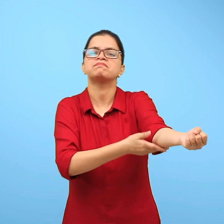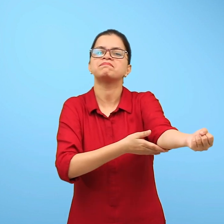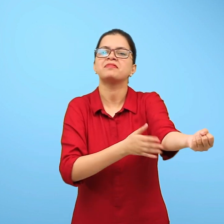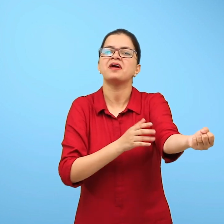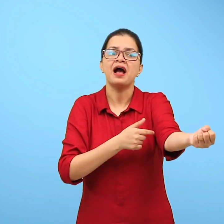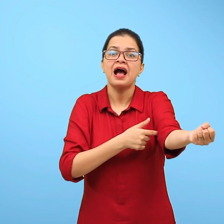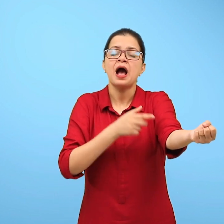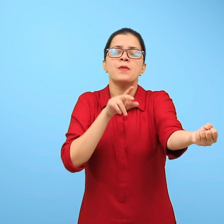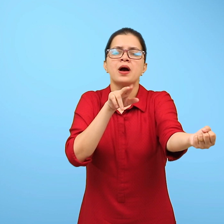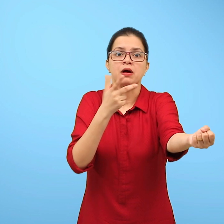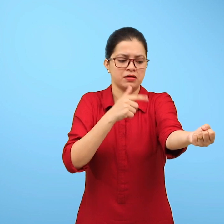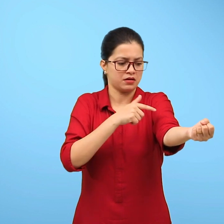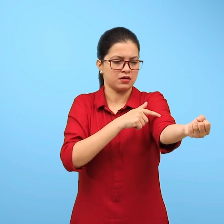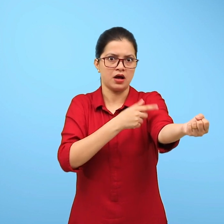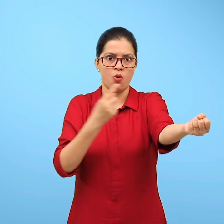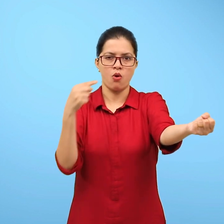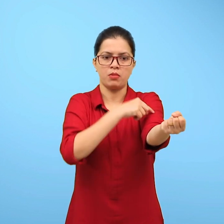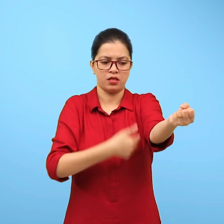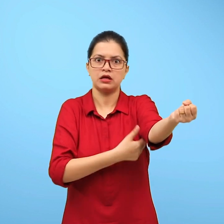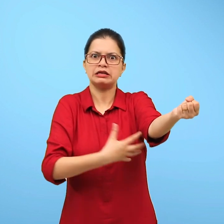While the first relaxes.